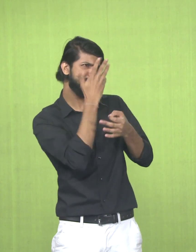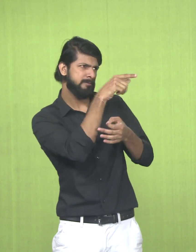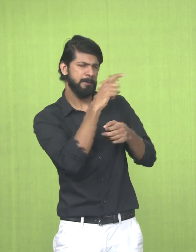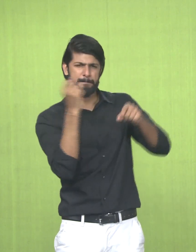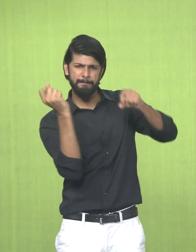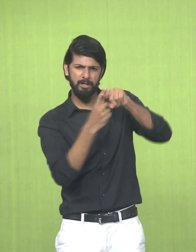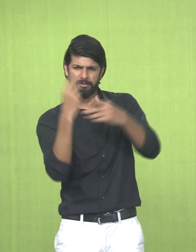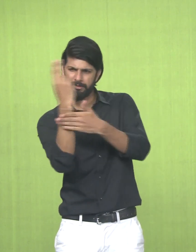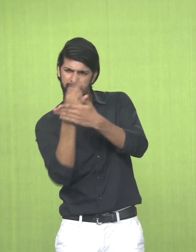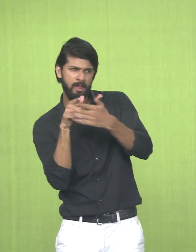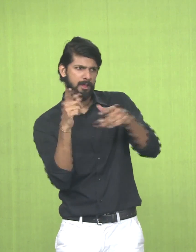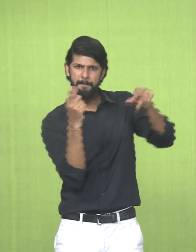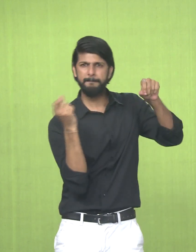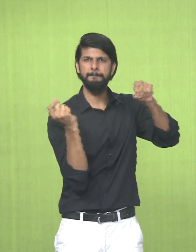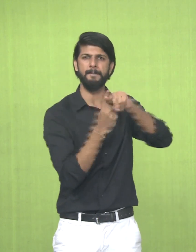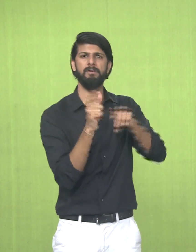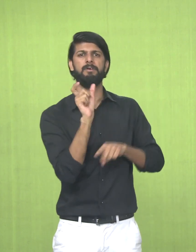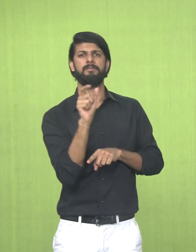Aptly is to match.